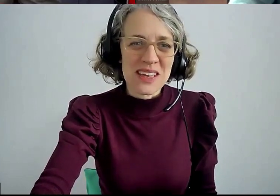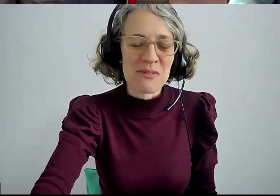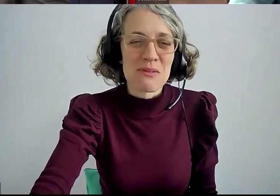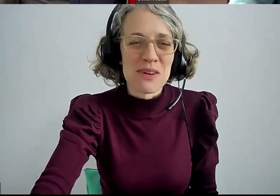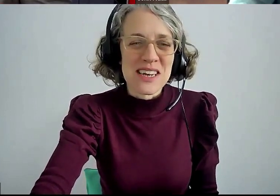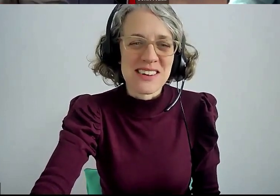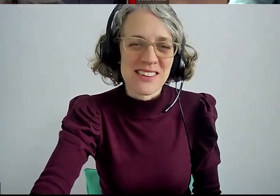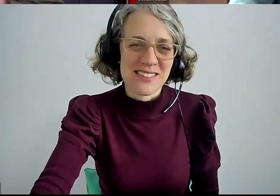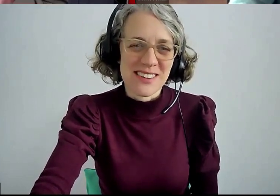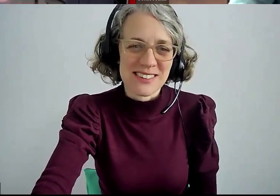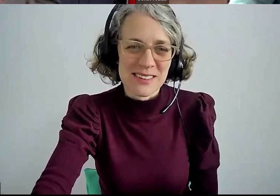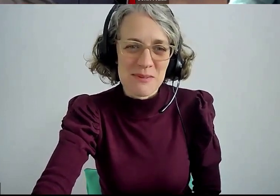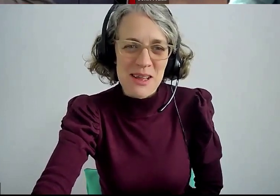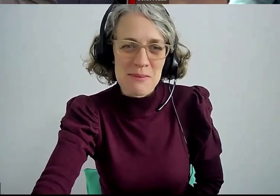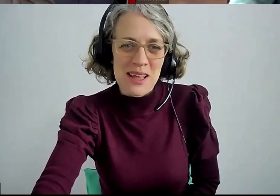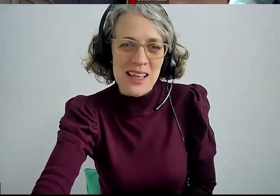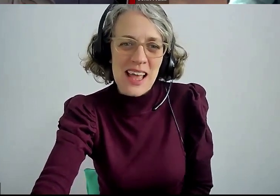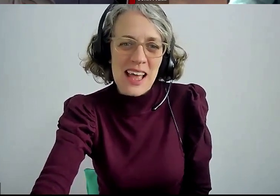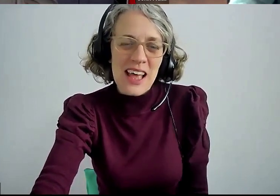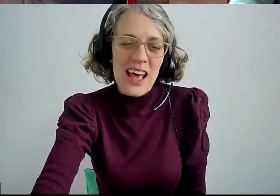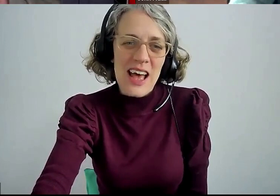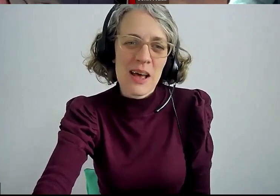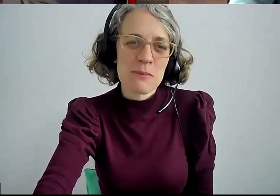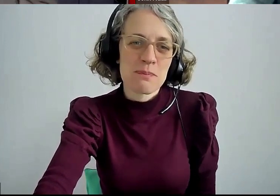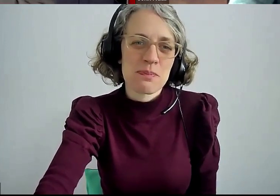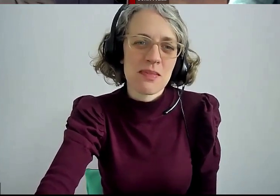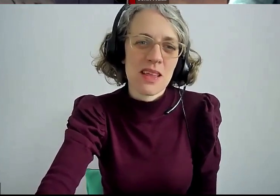Perhaps we need another session, maybe.